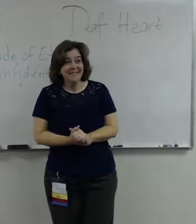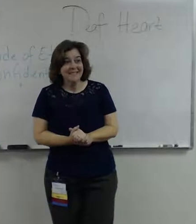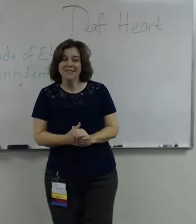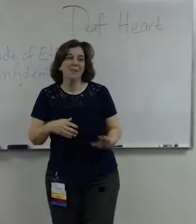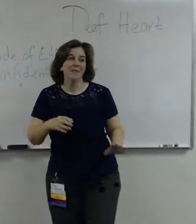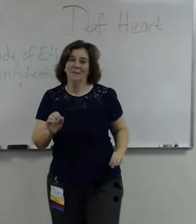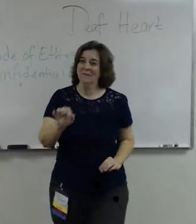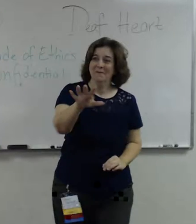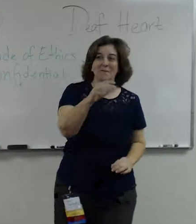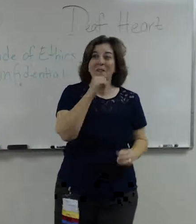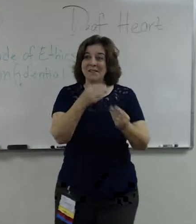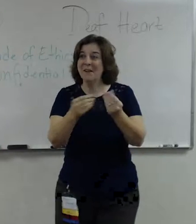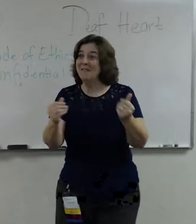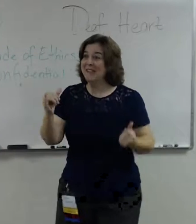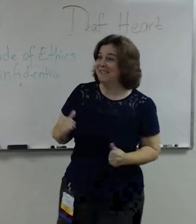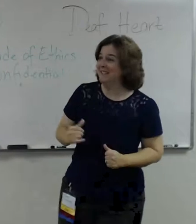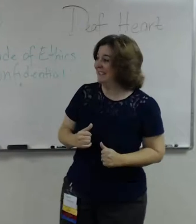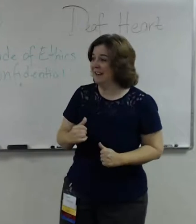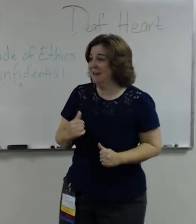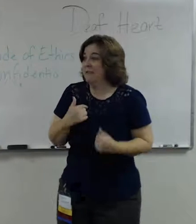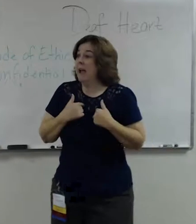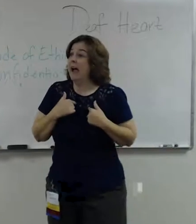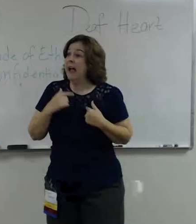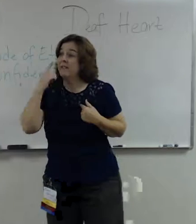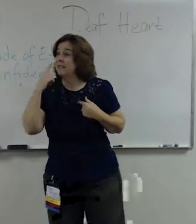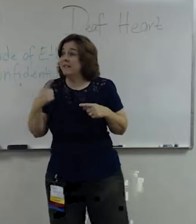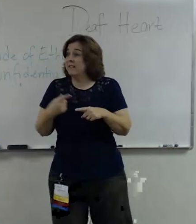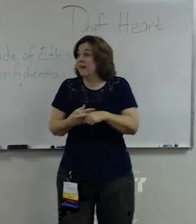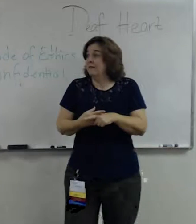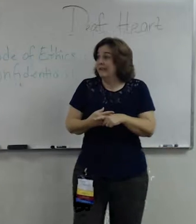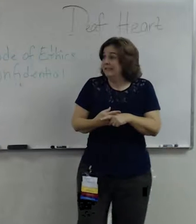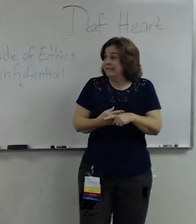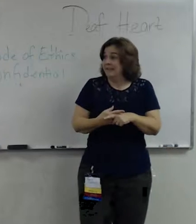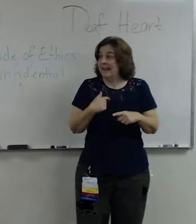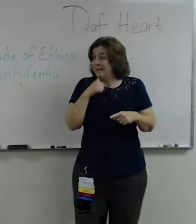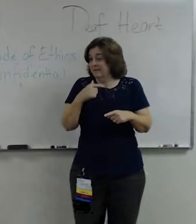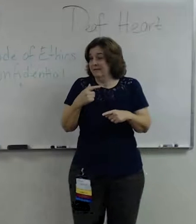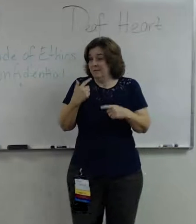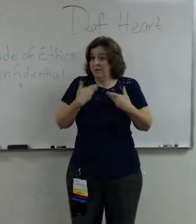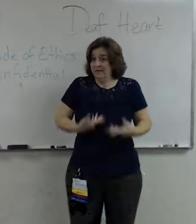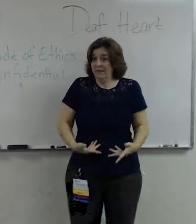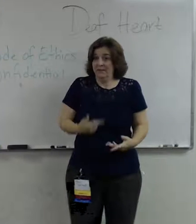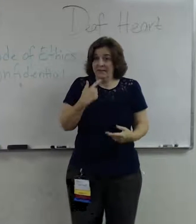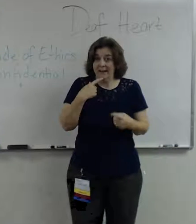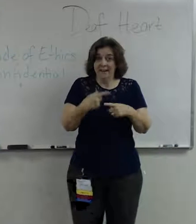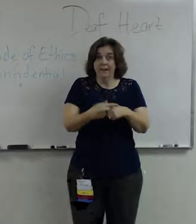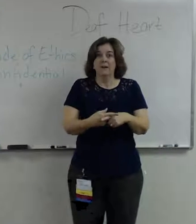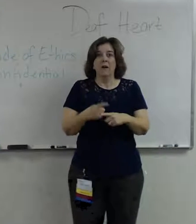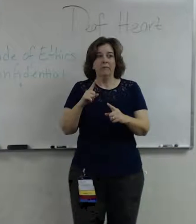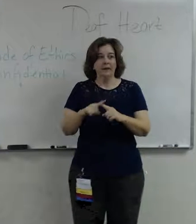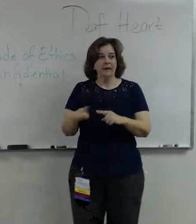So, we're not solving that one today. I don't see a conflict. I don't, personally, I'm just saying conflict.